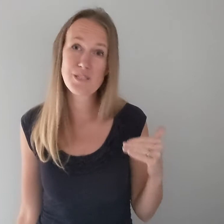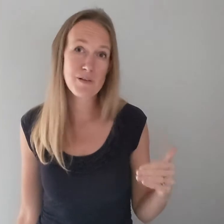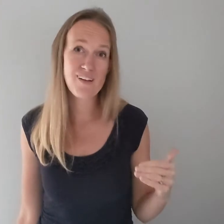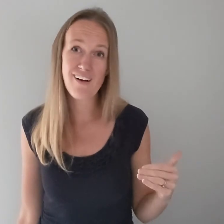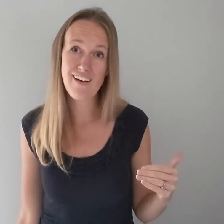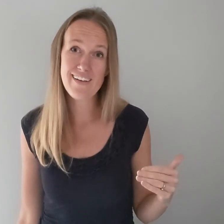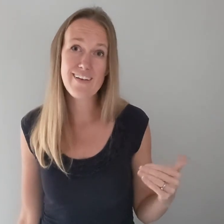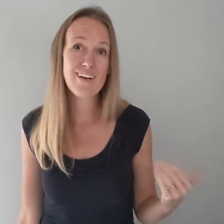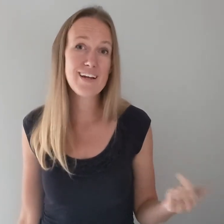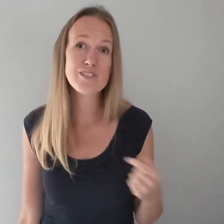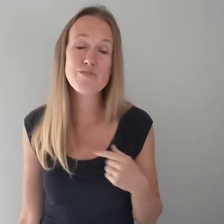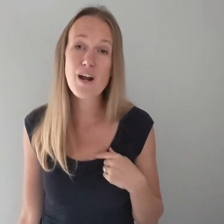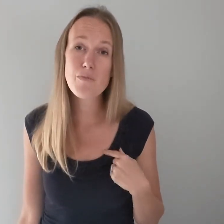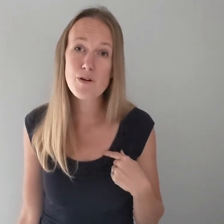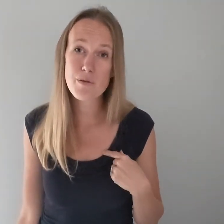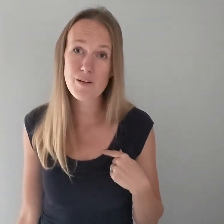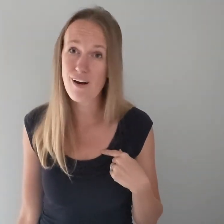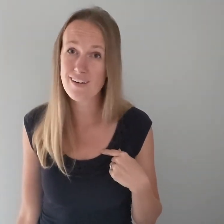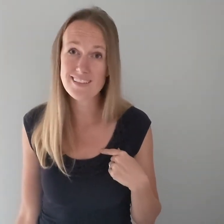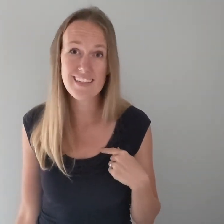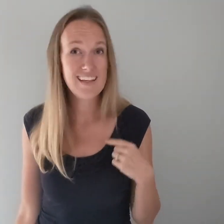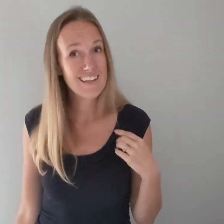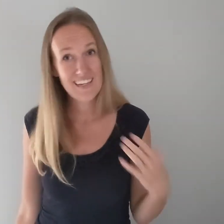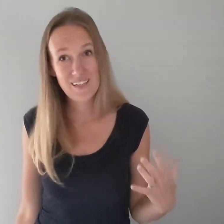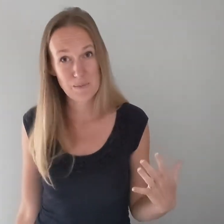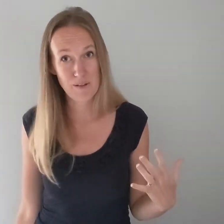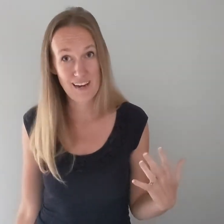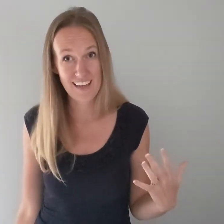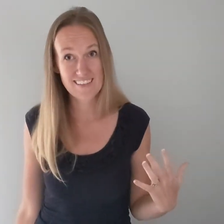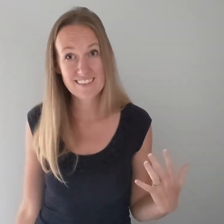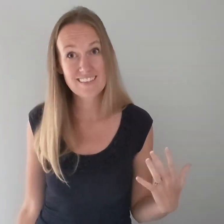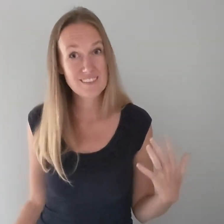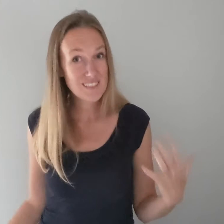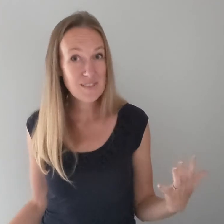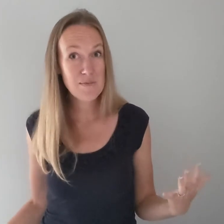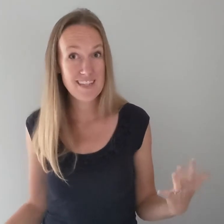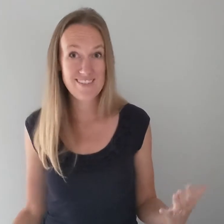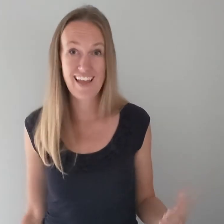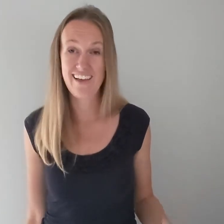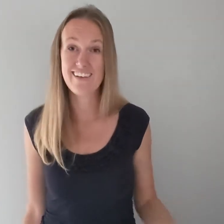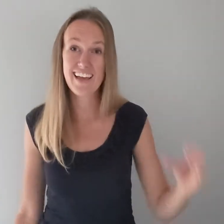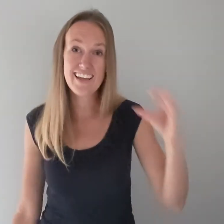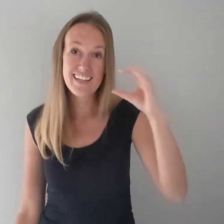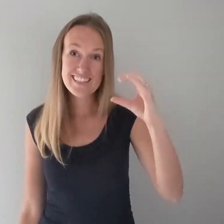worshiping God, and God cares far more about your heart than he cares about your hands. So just do the best you can, okay?